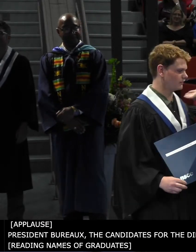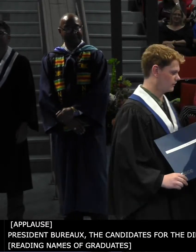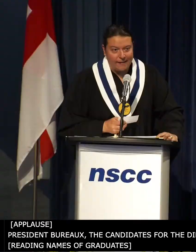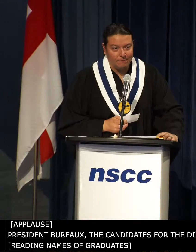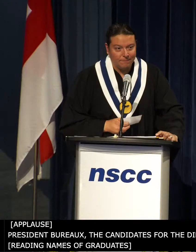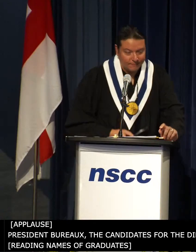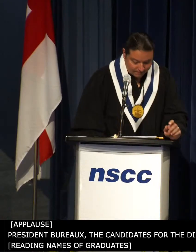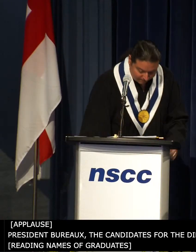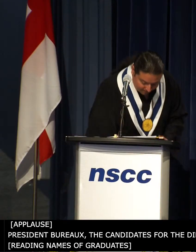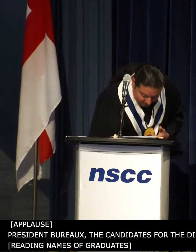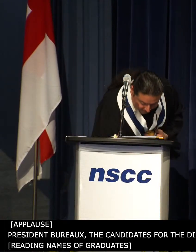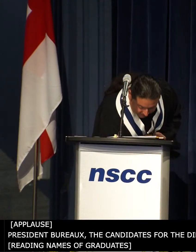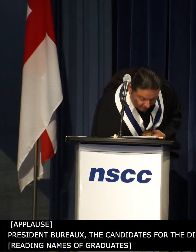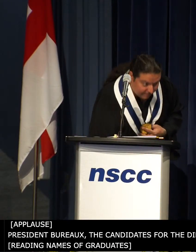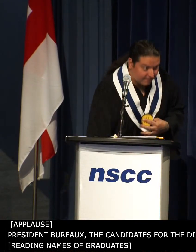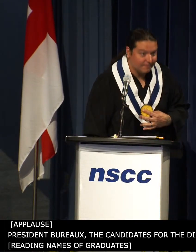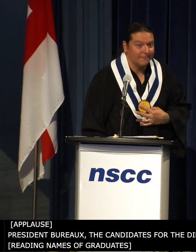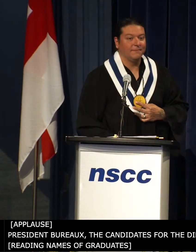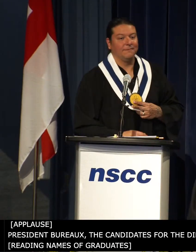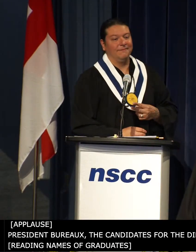Jennifer Costain.